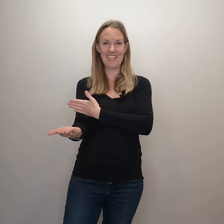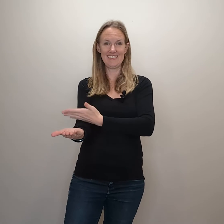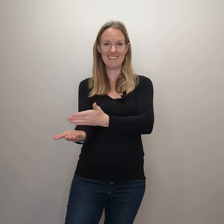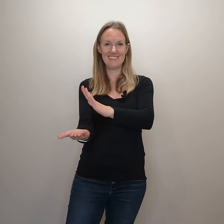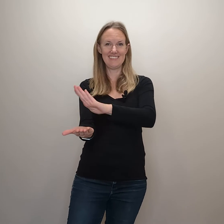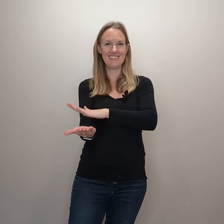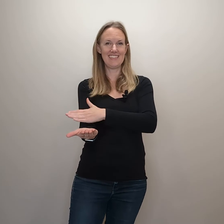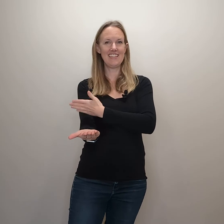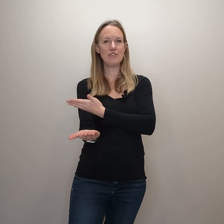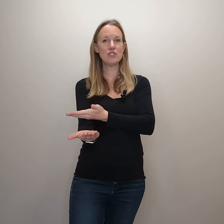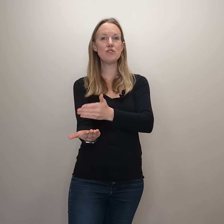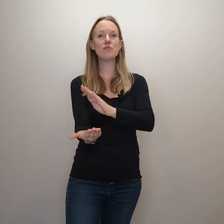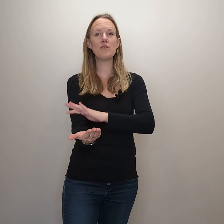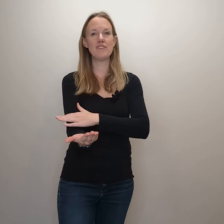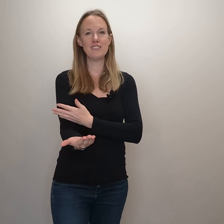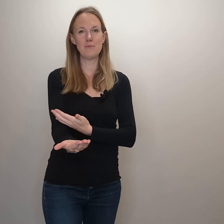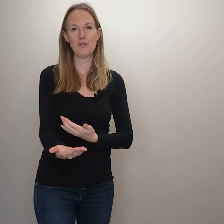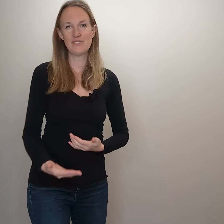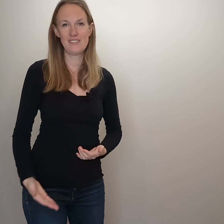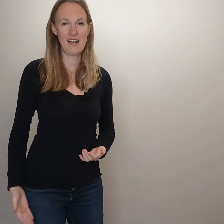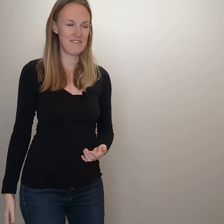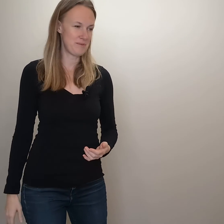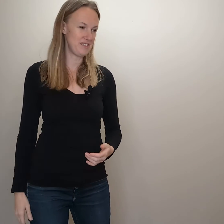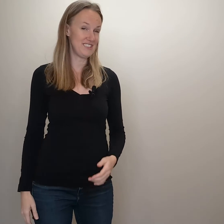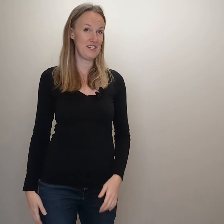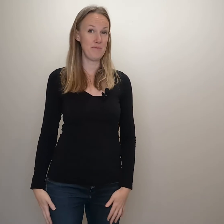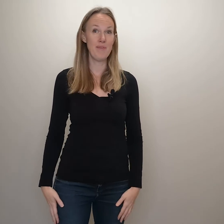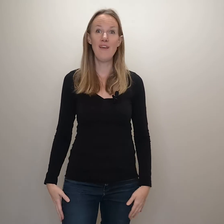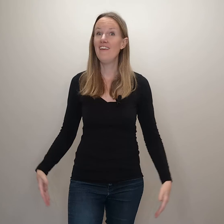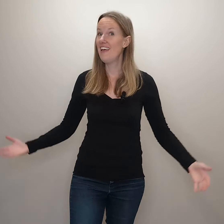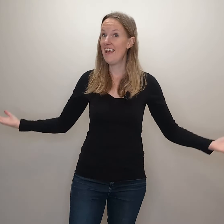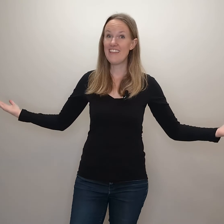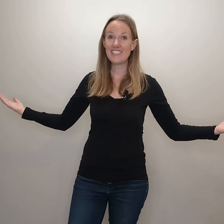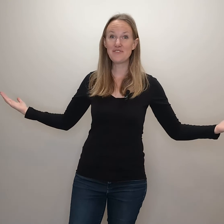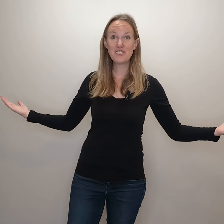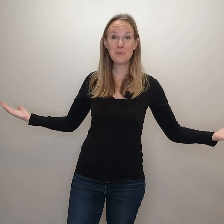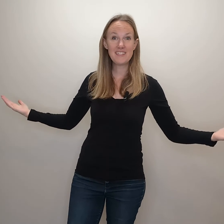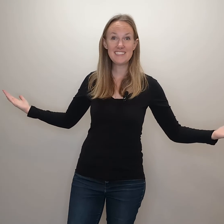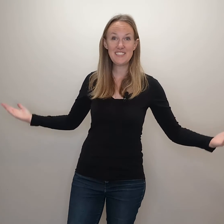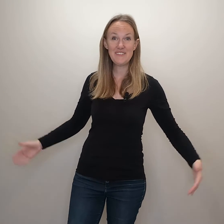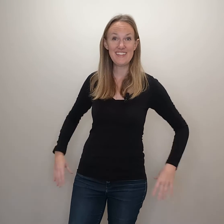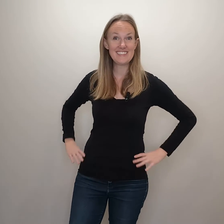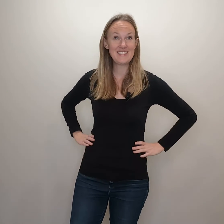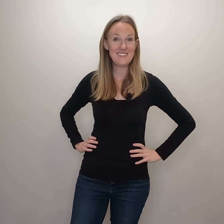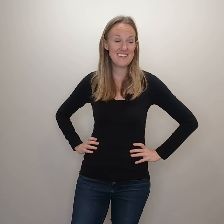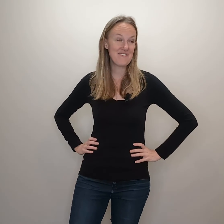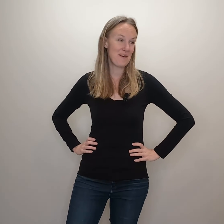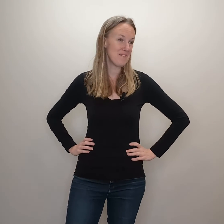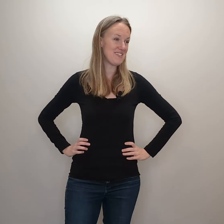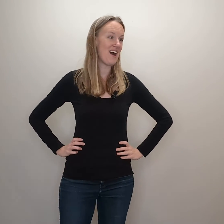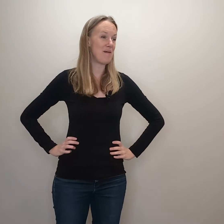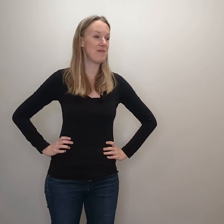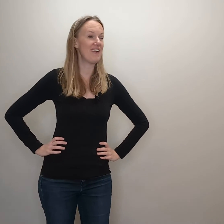sing. And you choose what feels most comfortable to you. And that's verse 1 and 2. Let's do it from the top,